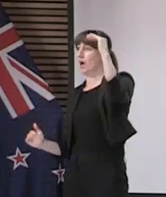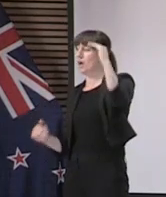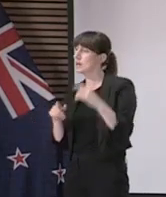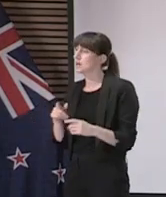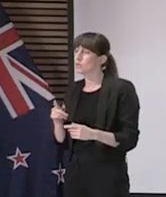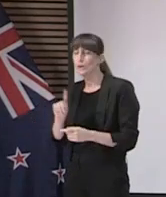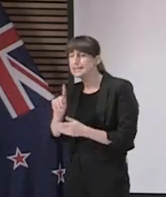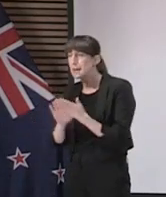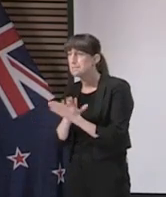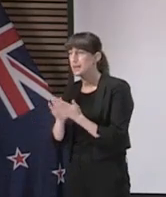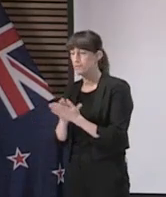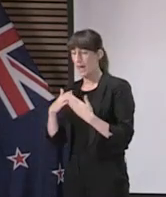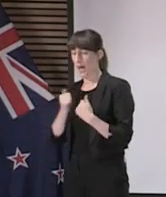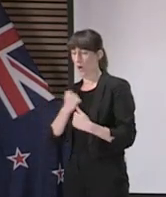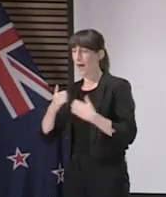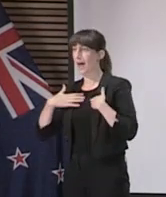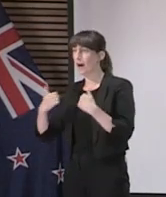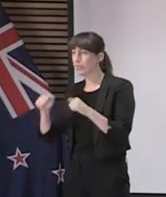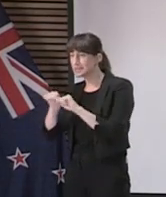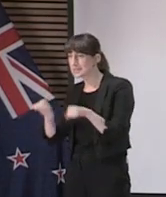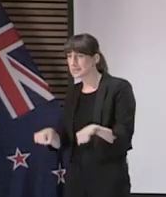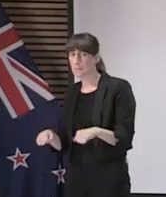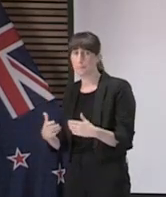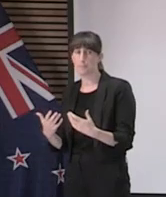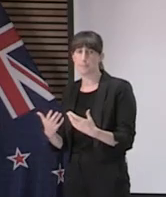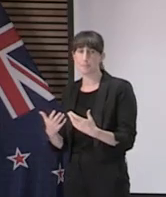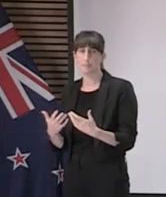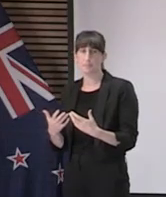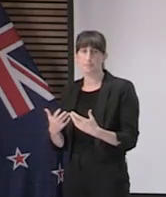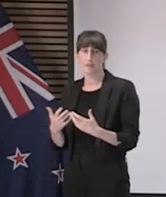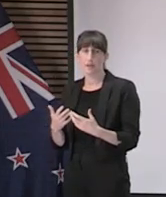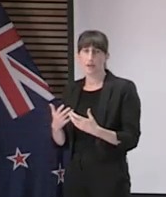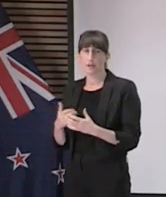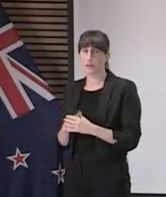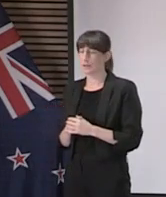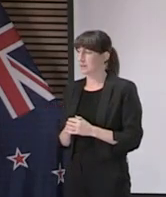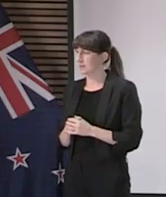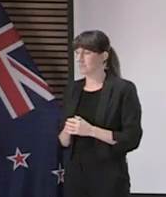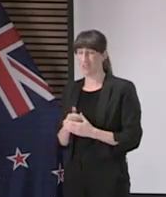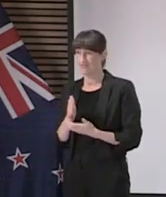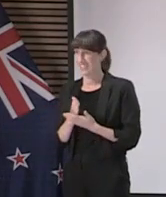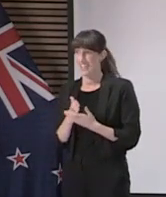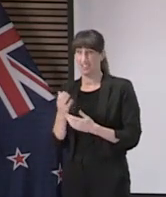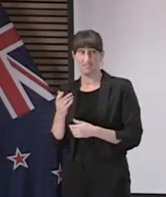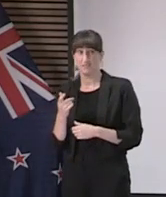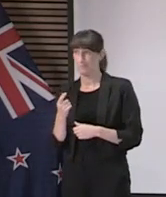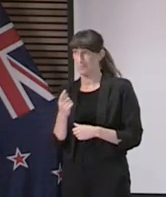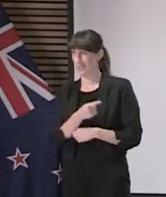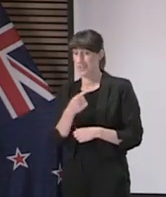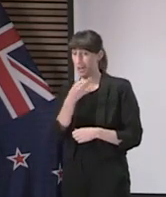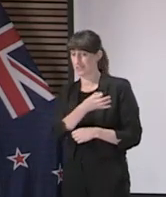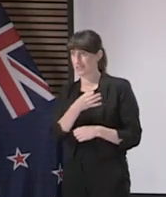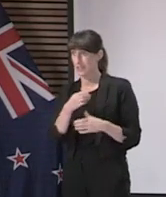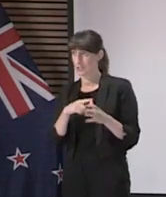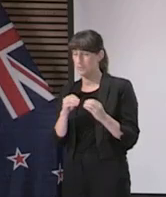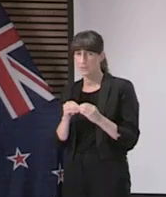terms of the health system? Can you now downscale the apparatus you've built to deal with coronavirus in any way? Or? Probably more a question for the Director General. And the